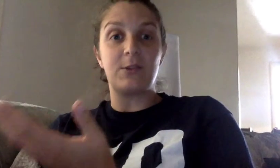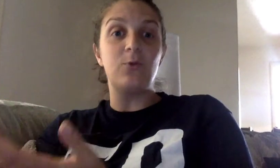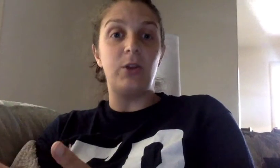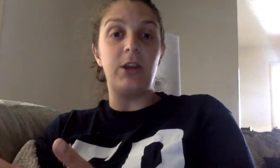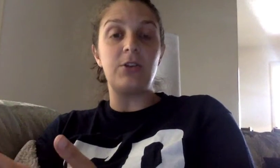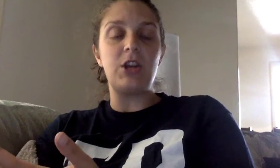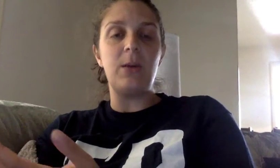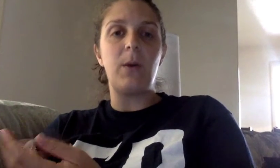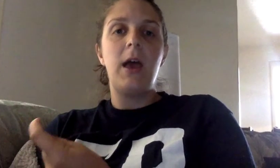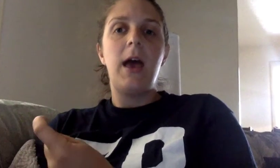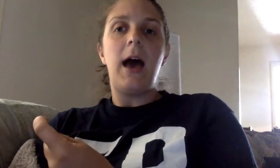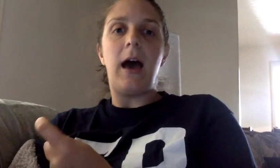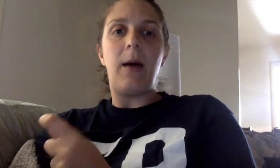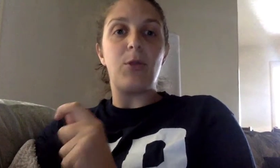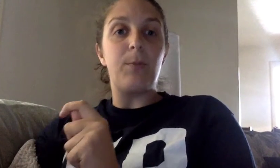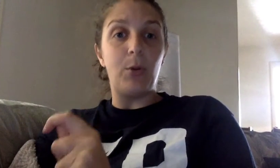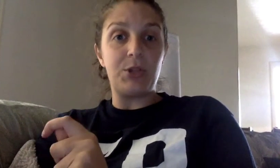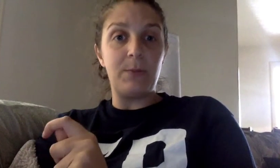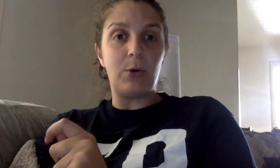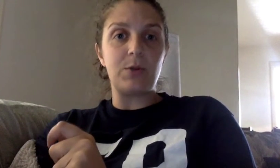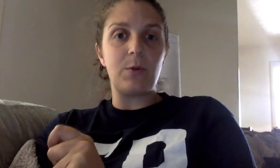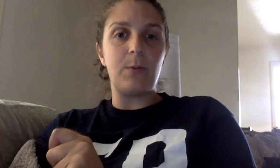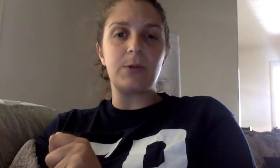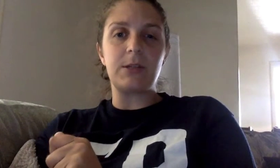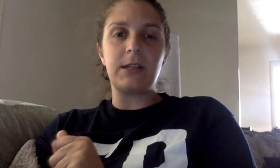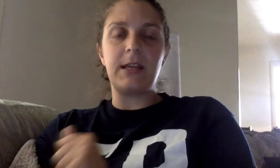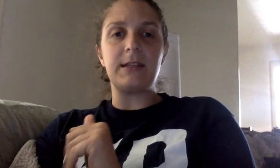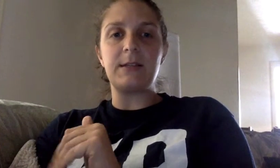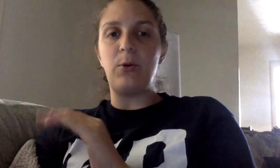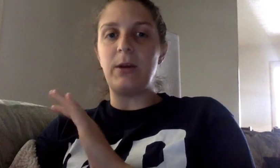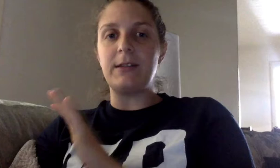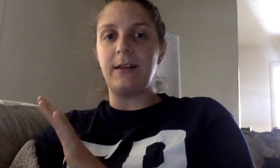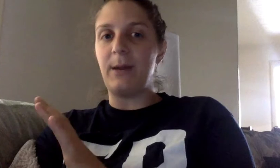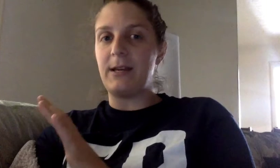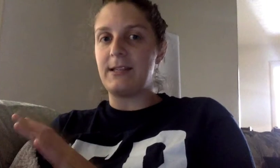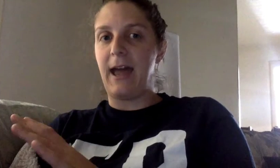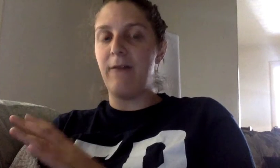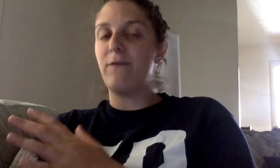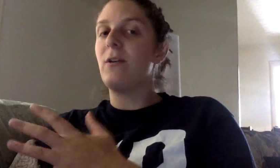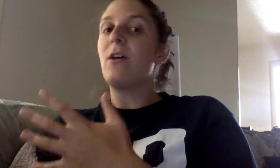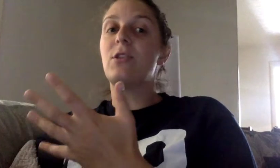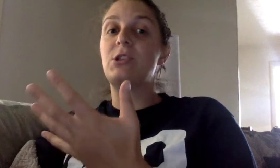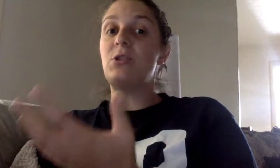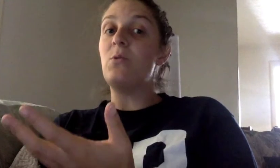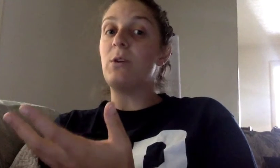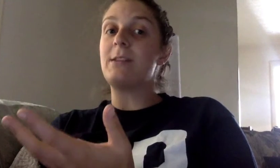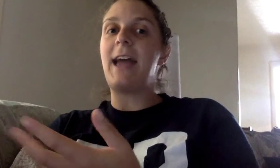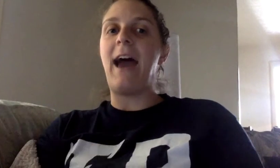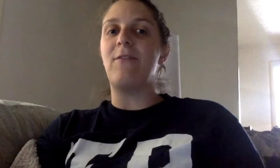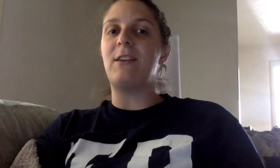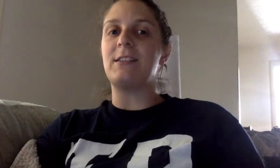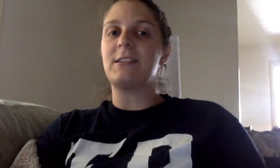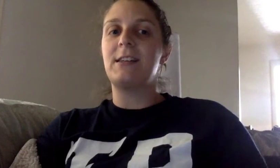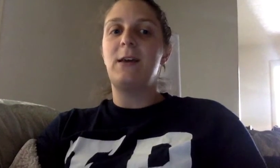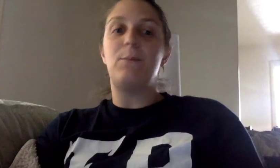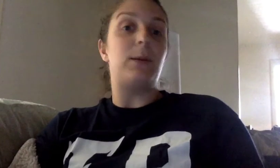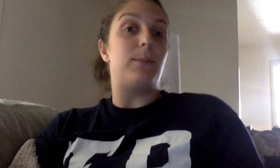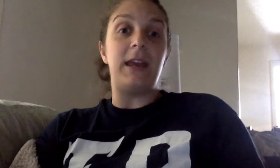school leadership. The bulletin boards were mostly at this point done by staff. The student ones haven't been made